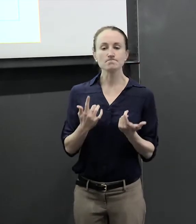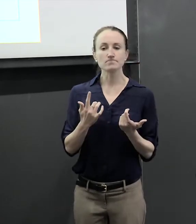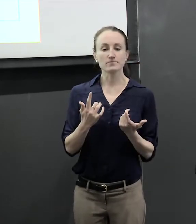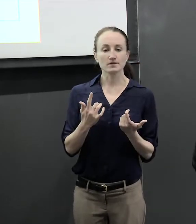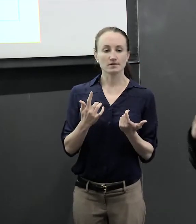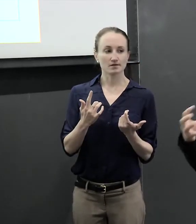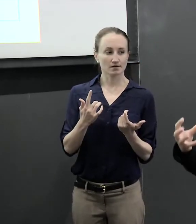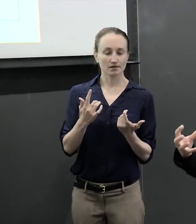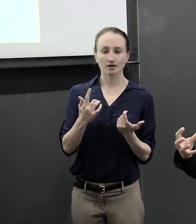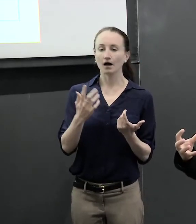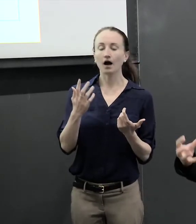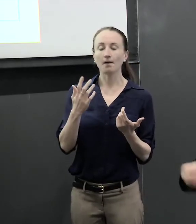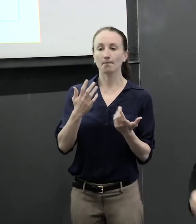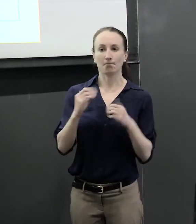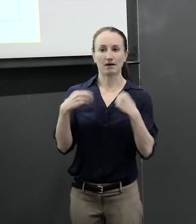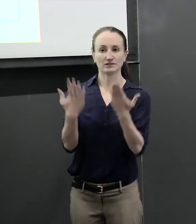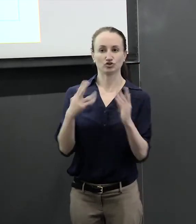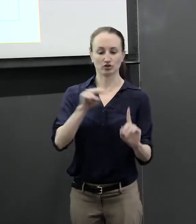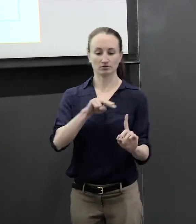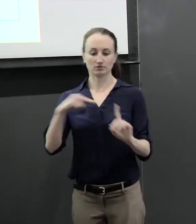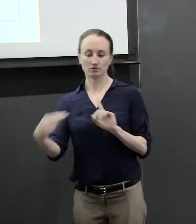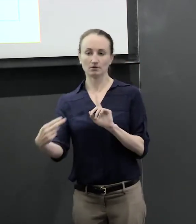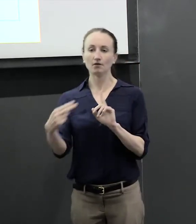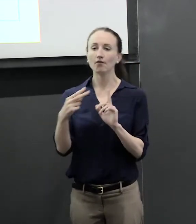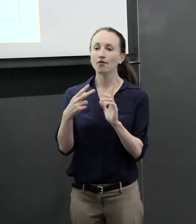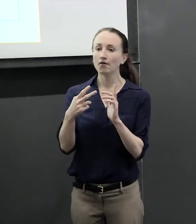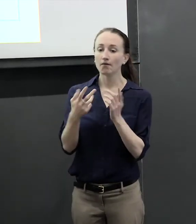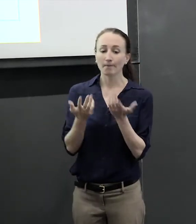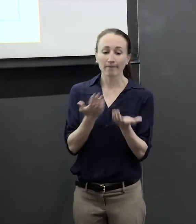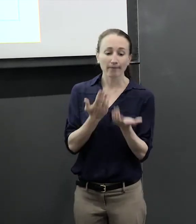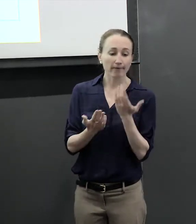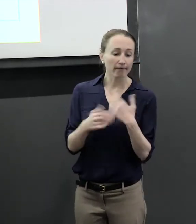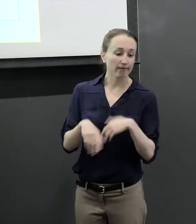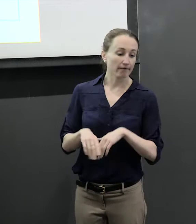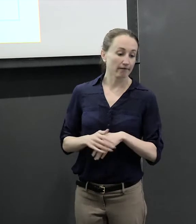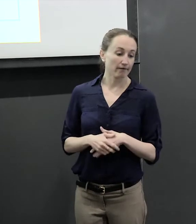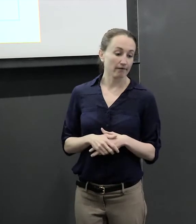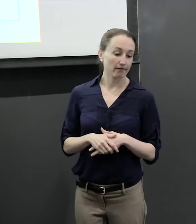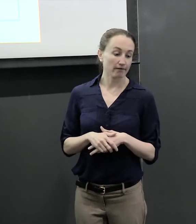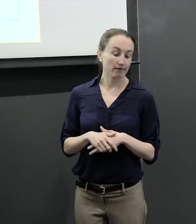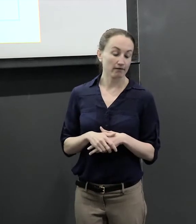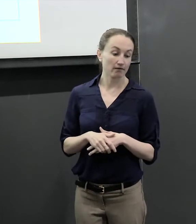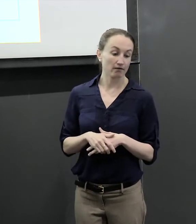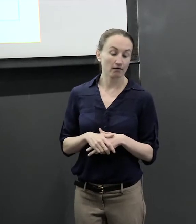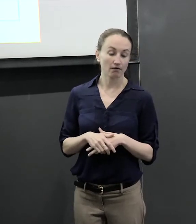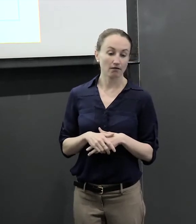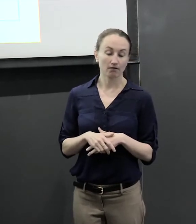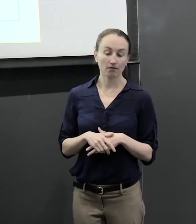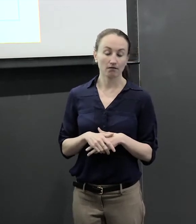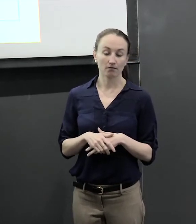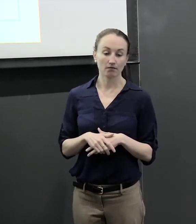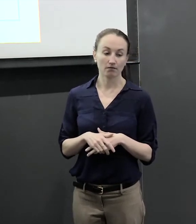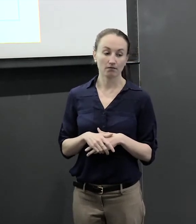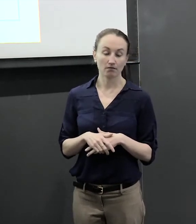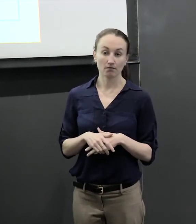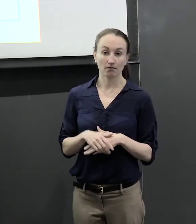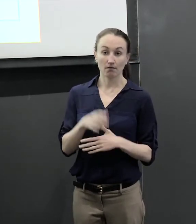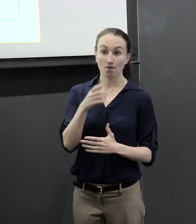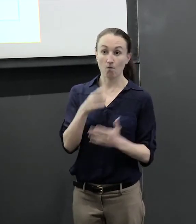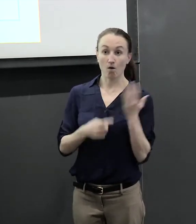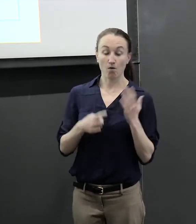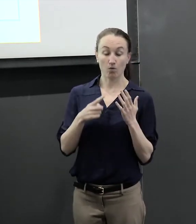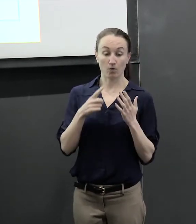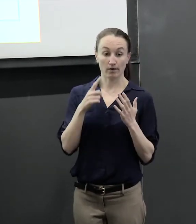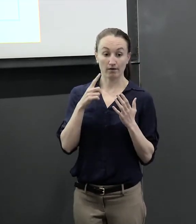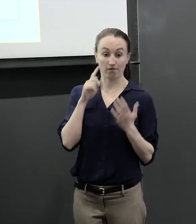qualify things from the other end. It could be that what we're seeing is a phenomenon